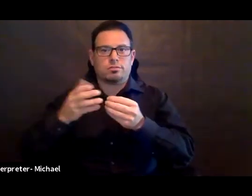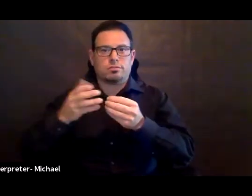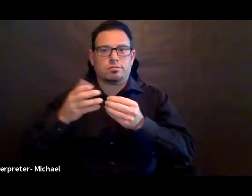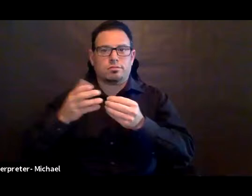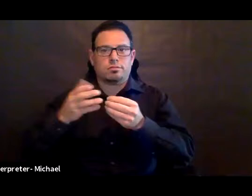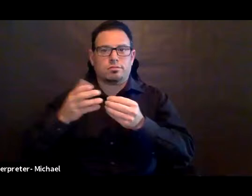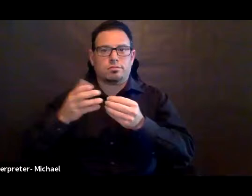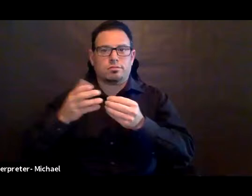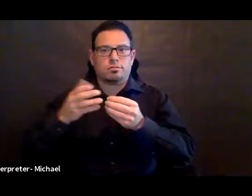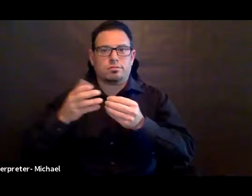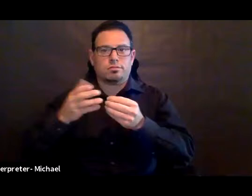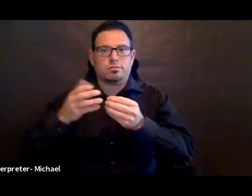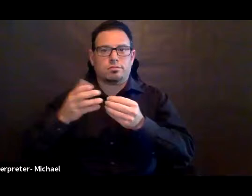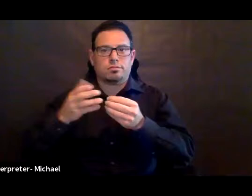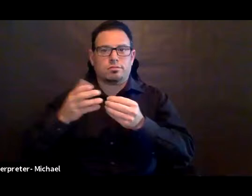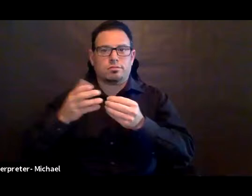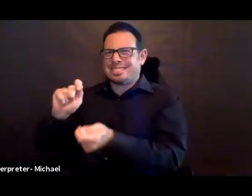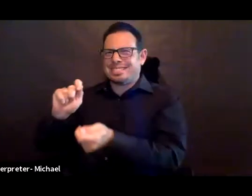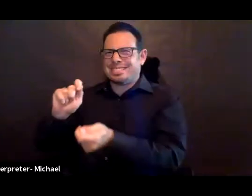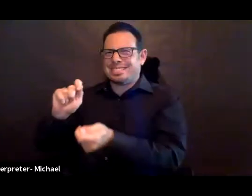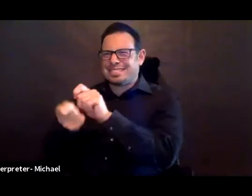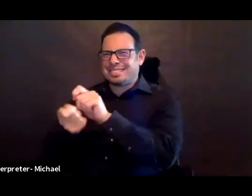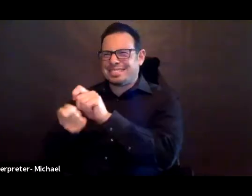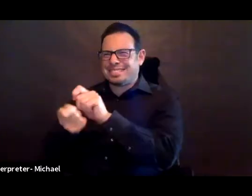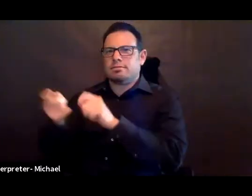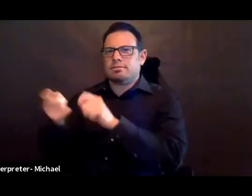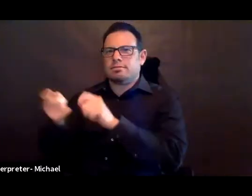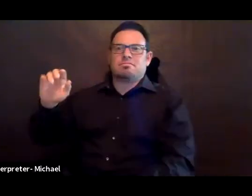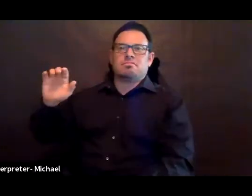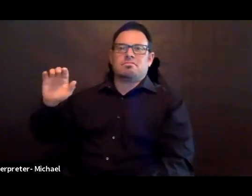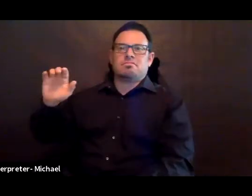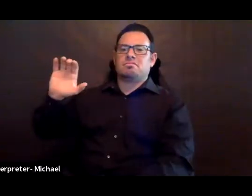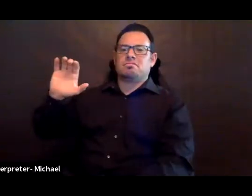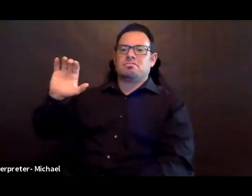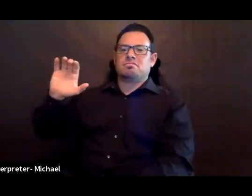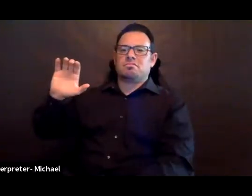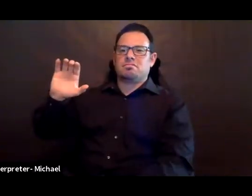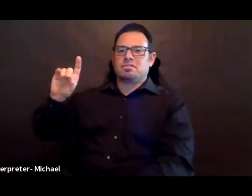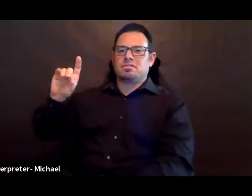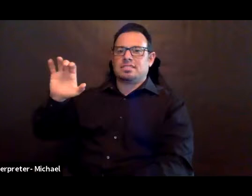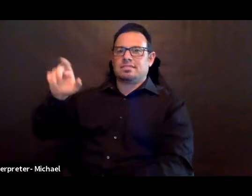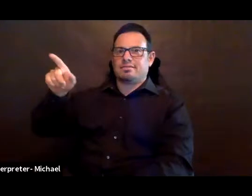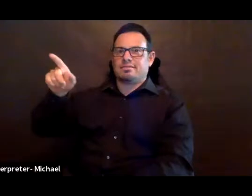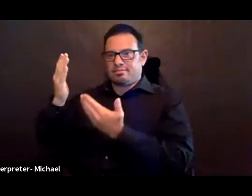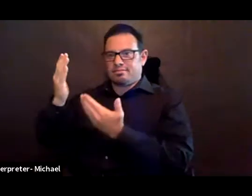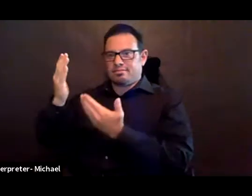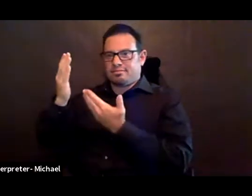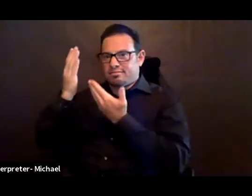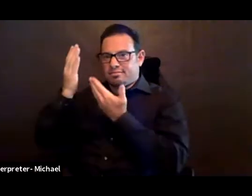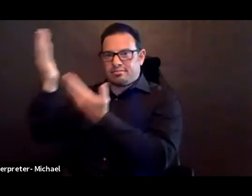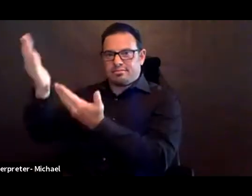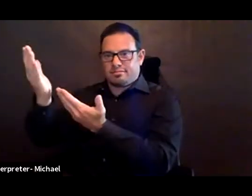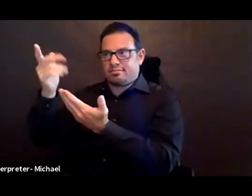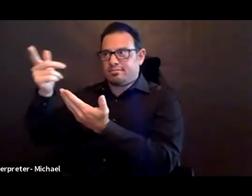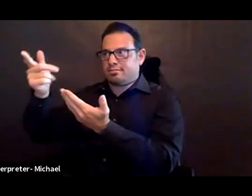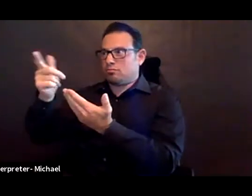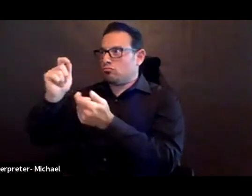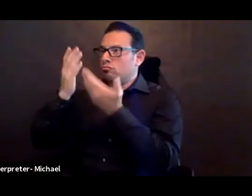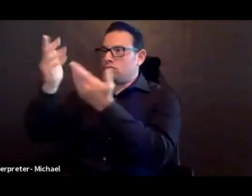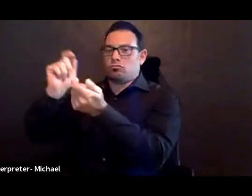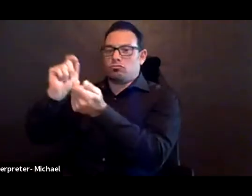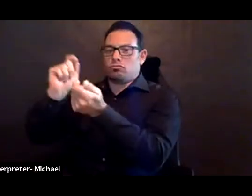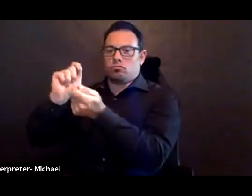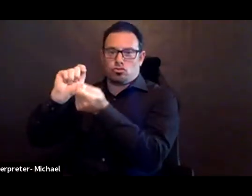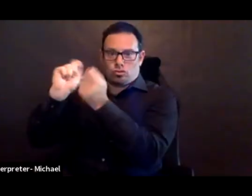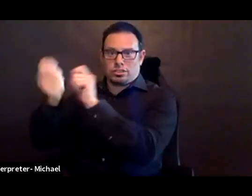on is vaccine for children under 12 years of age. We hope to get word on an emergency use